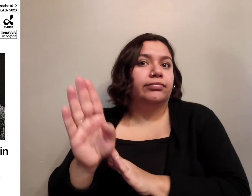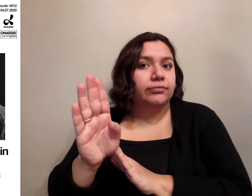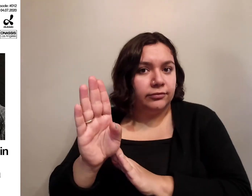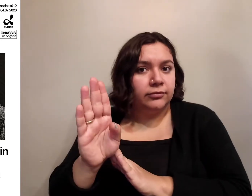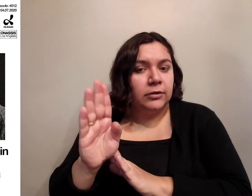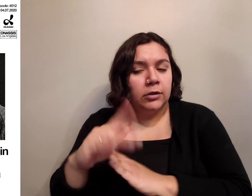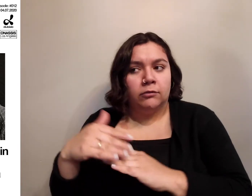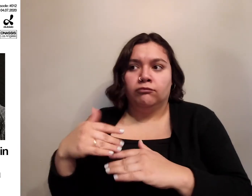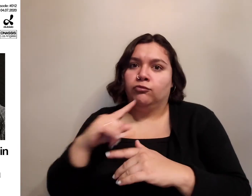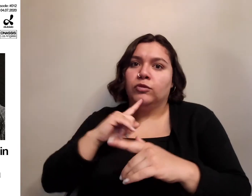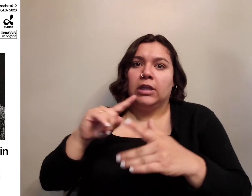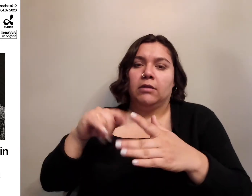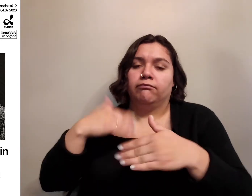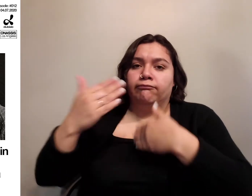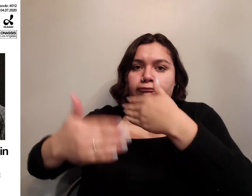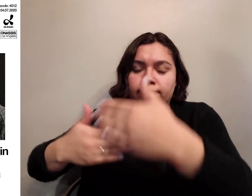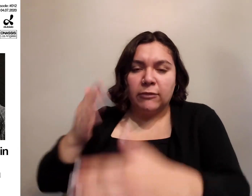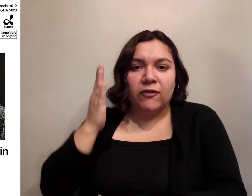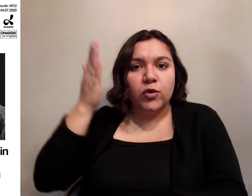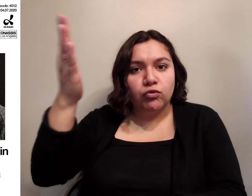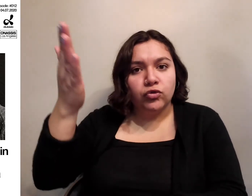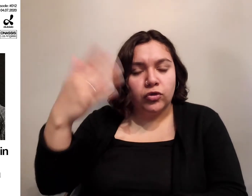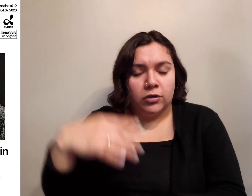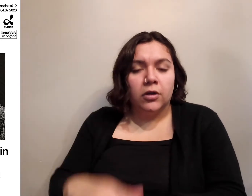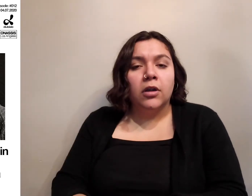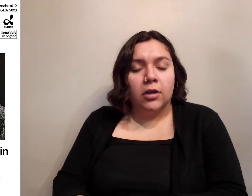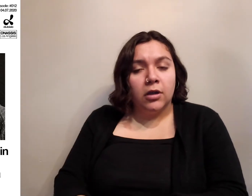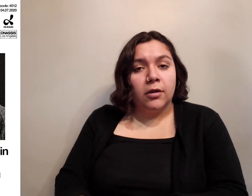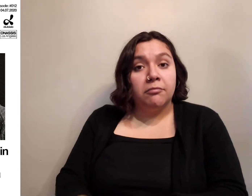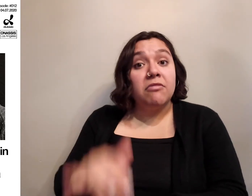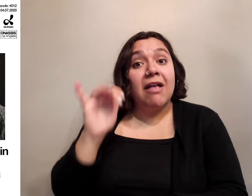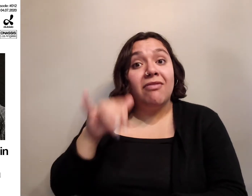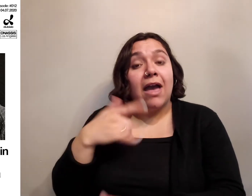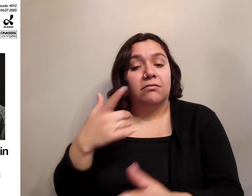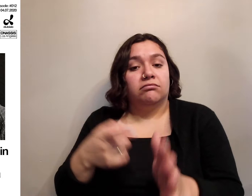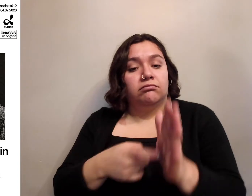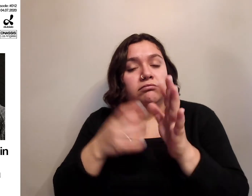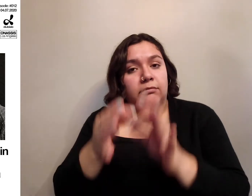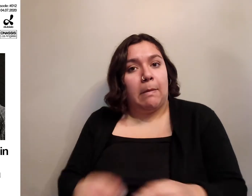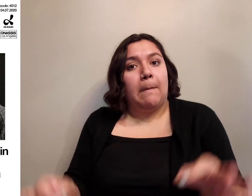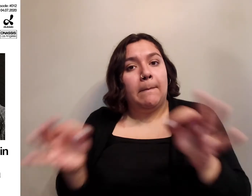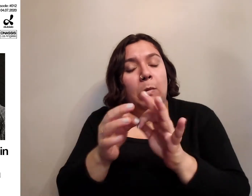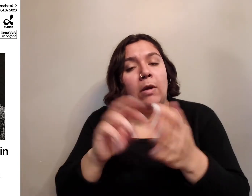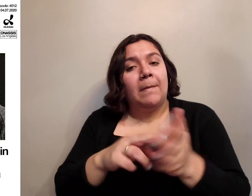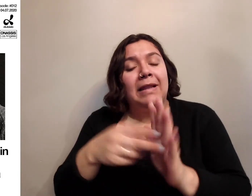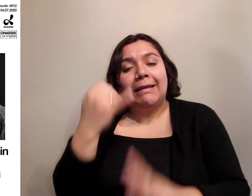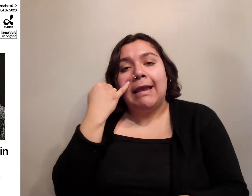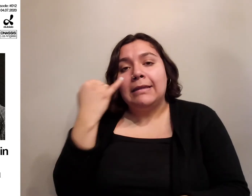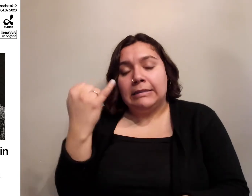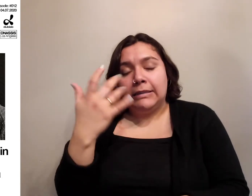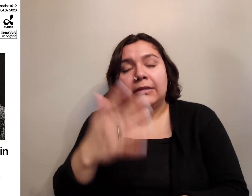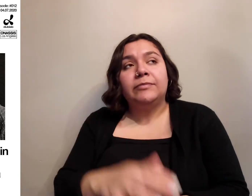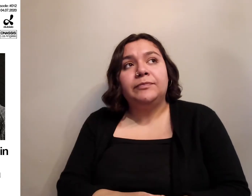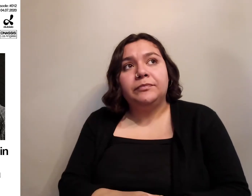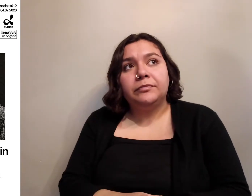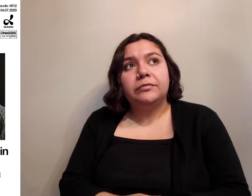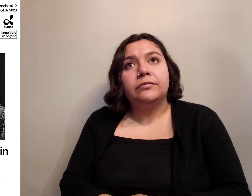ourselves into the future. And given that criticality, the idea that it